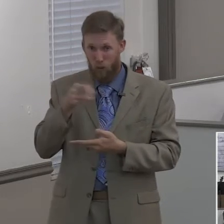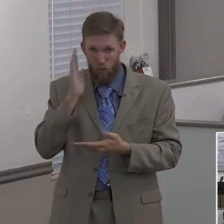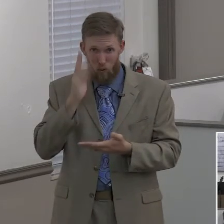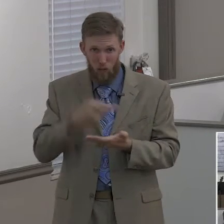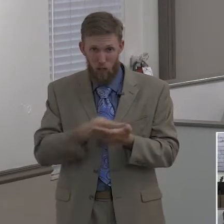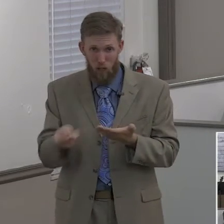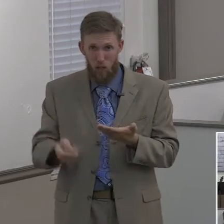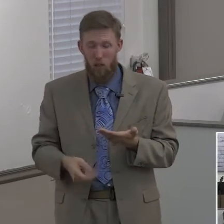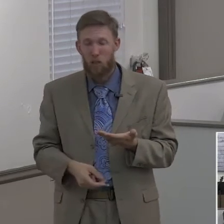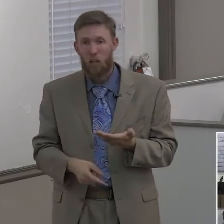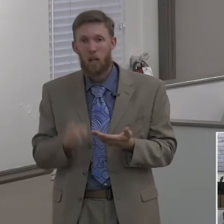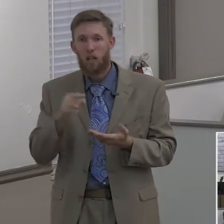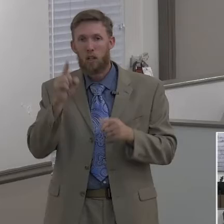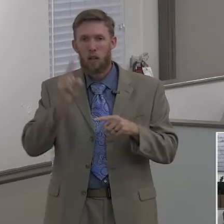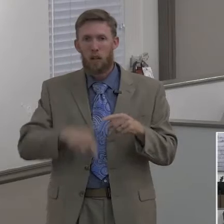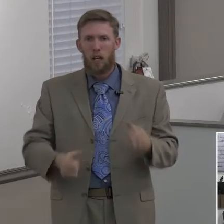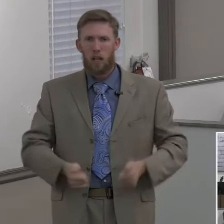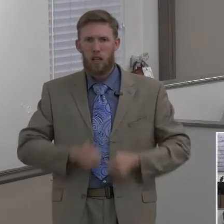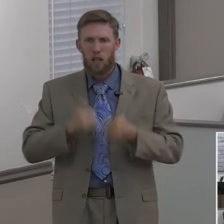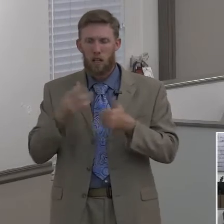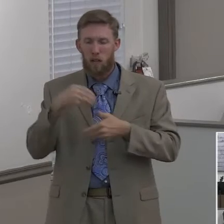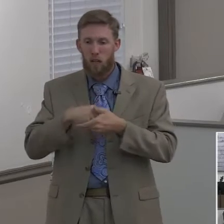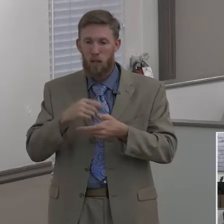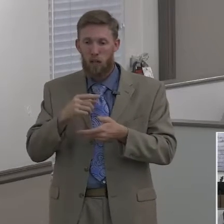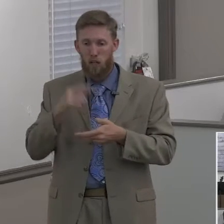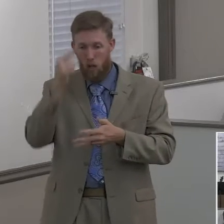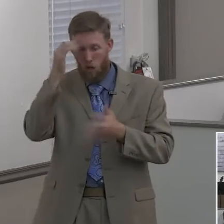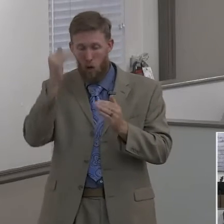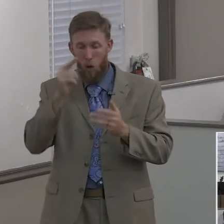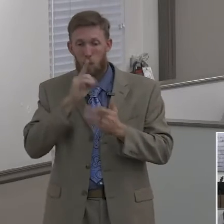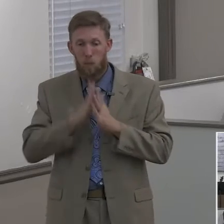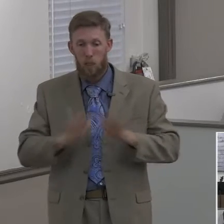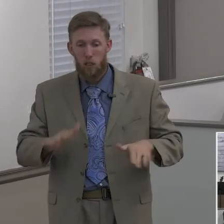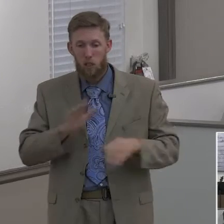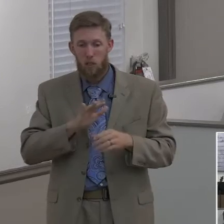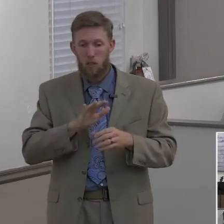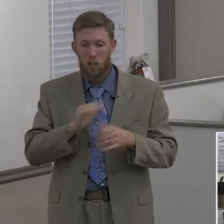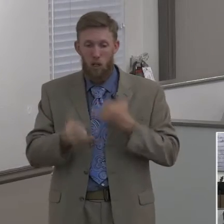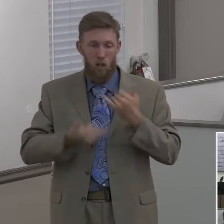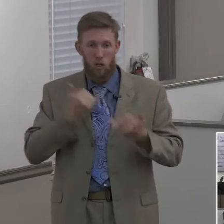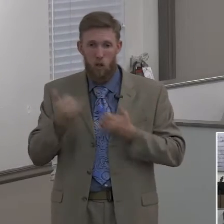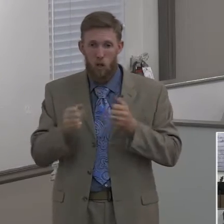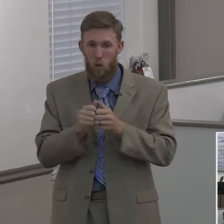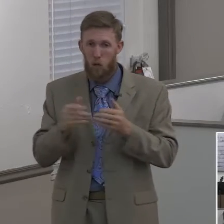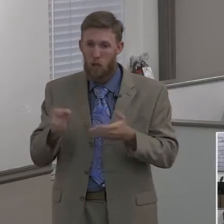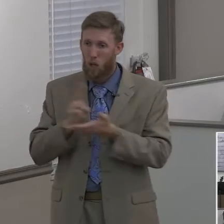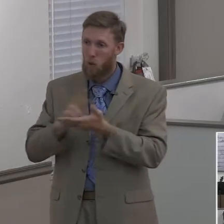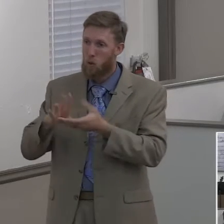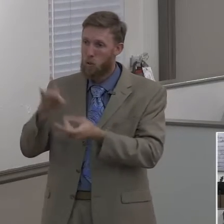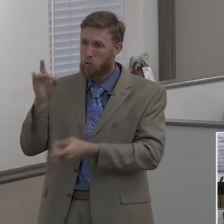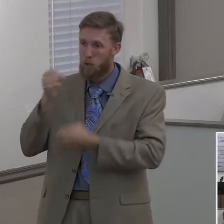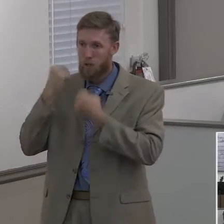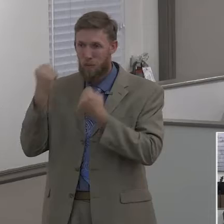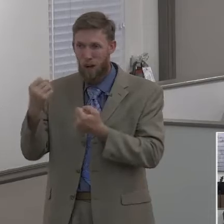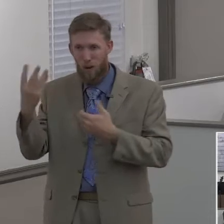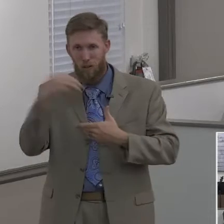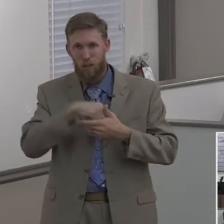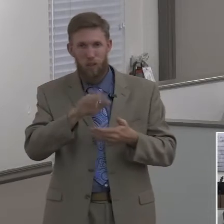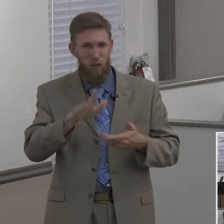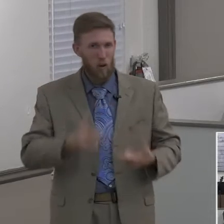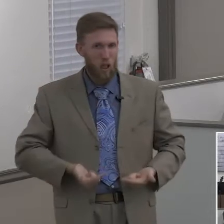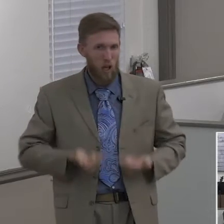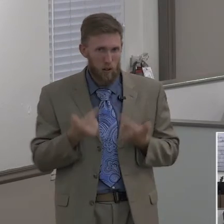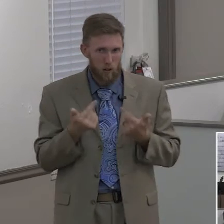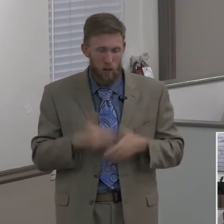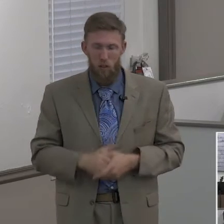And did you ever notice that you can't live in peace, joy, and abound in hope without the power of the Holy Spirit in your life? Remember I said